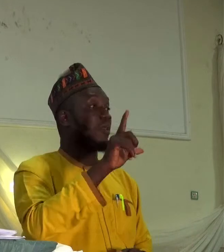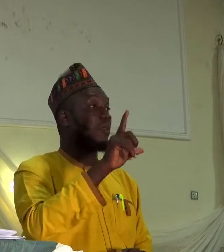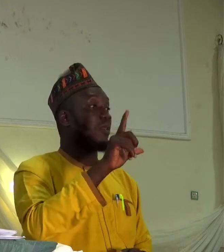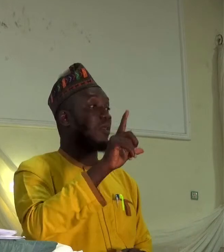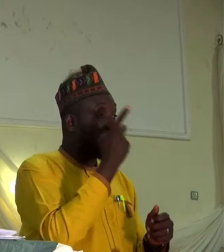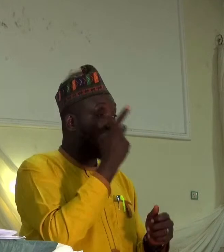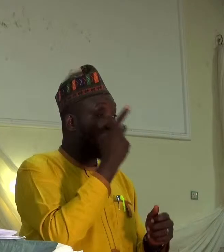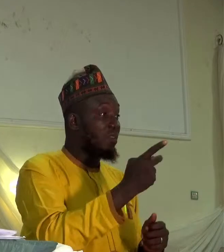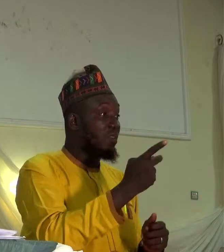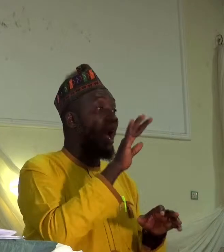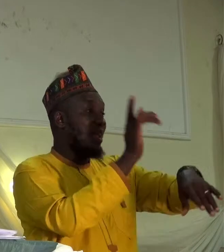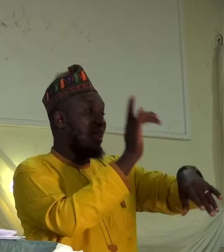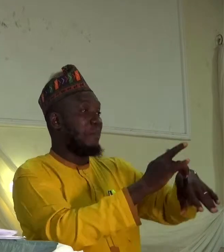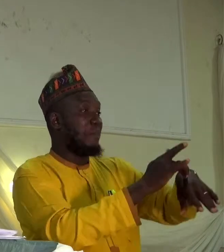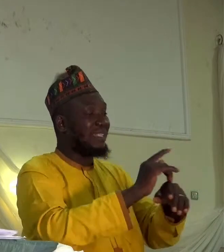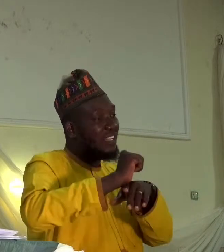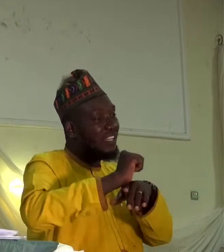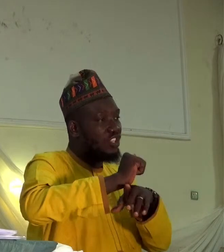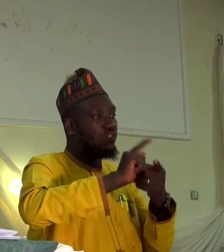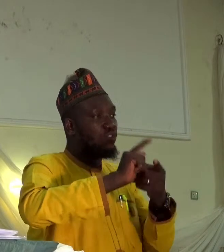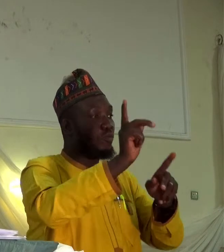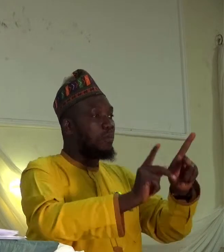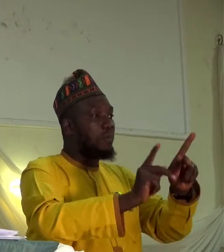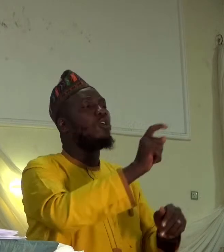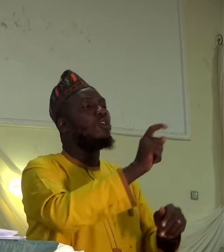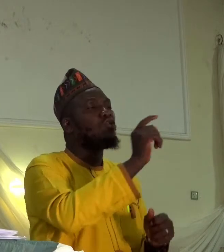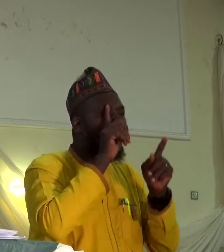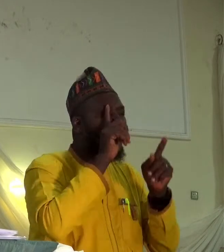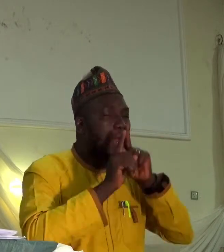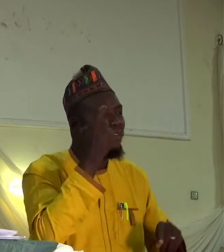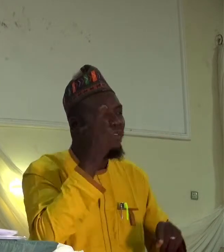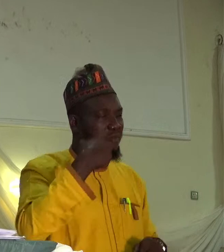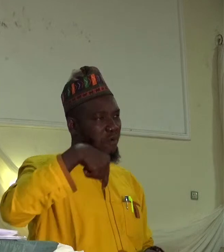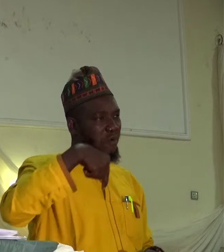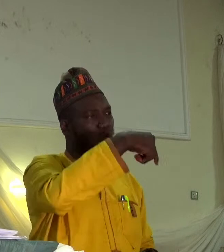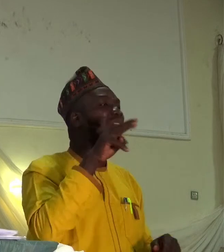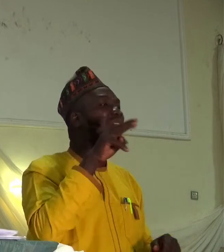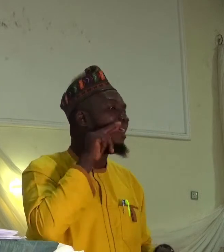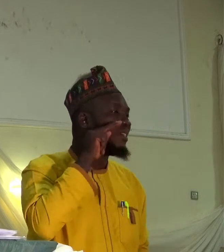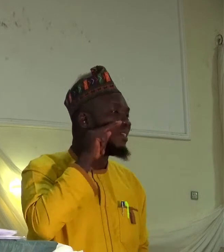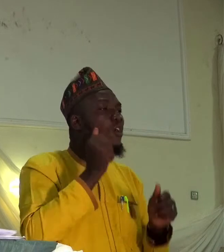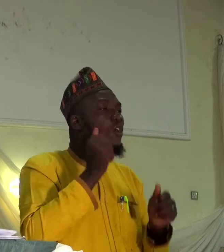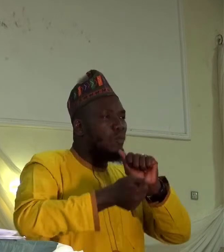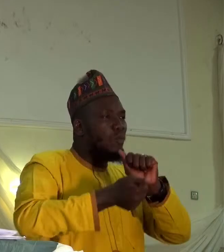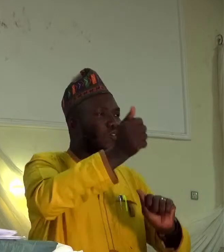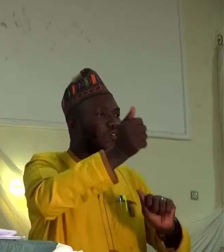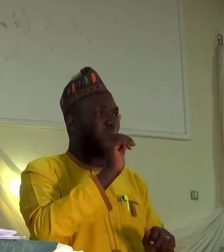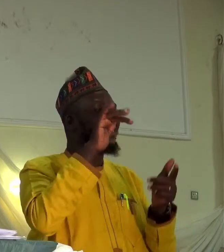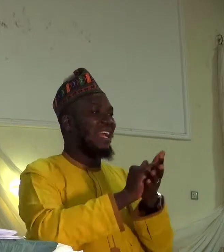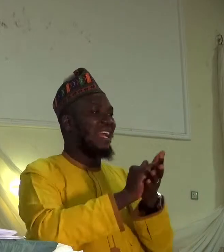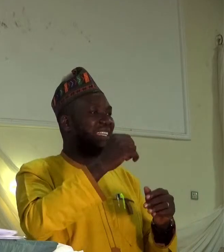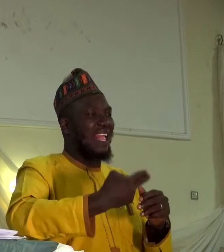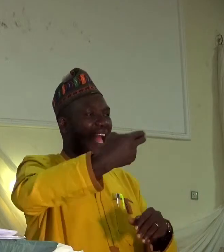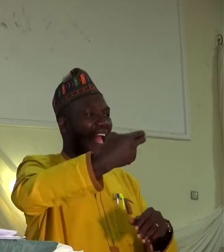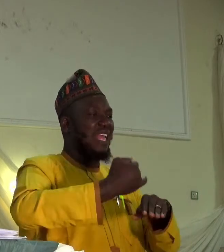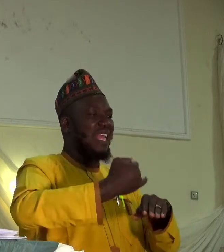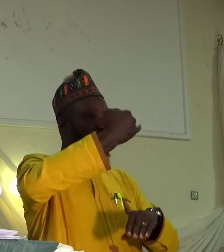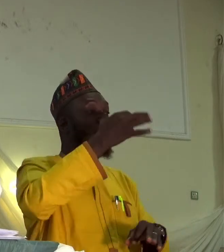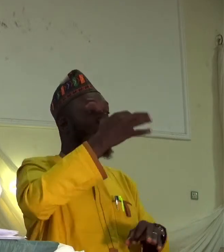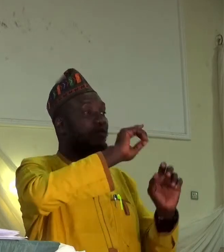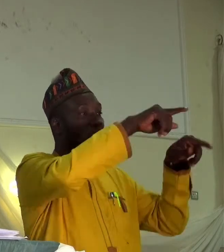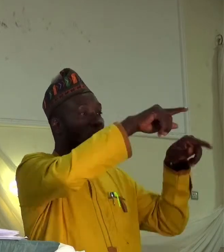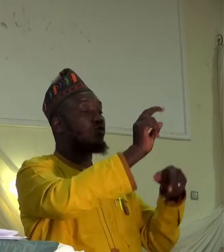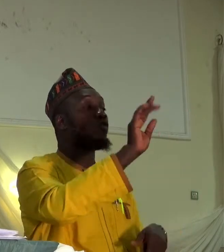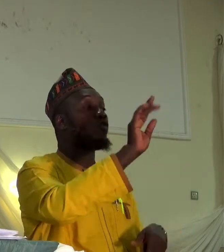in people, we will win for Nigeria. Especially those of us who are in tertiary institutions. So I'm going to talk about UI, talk about